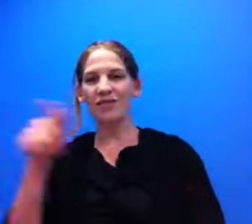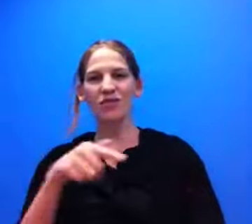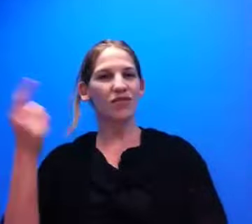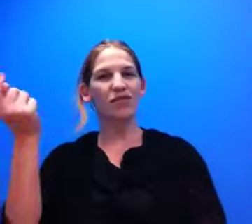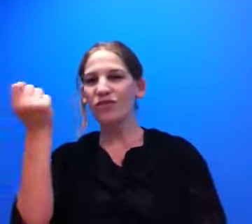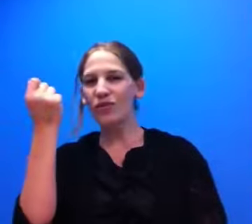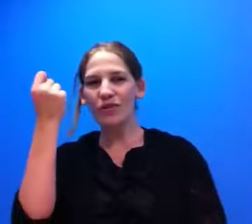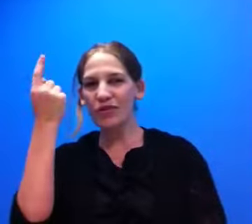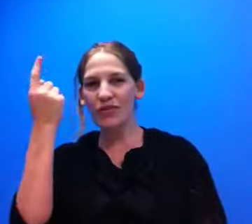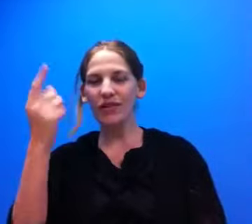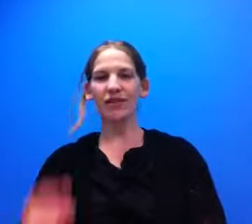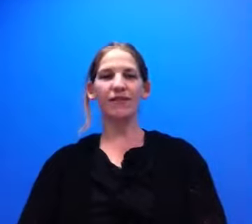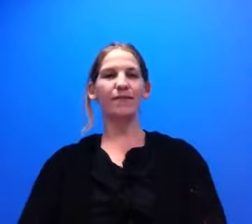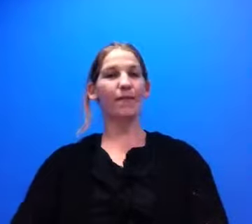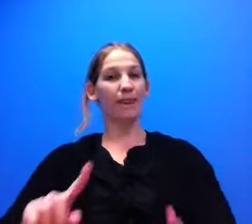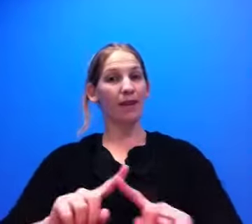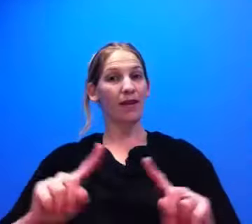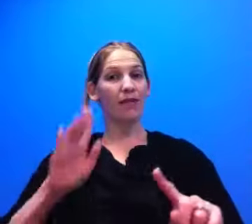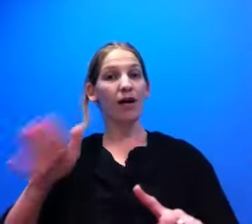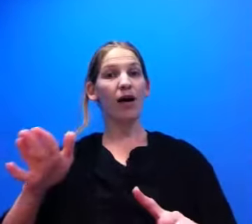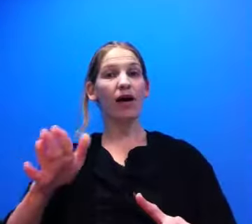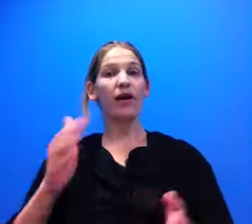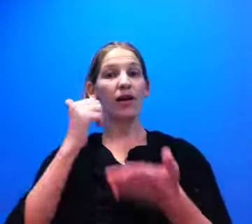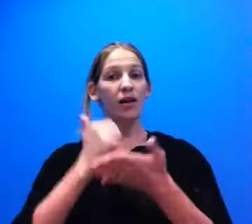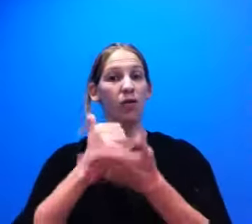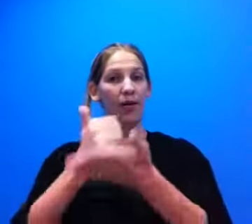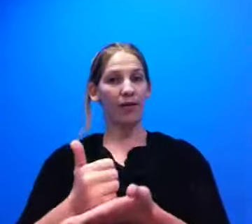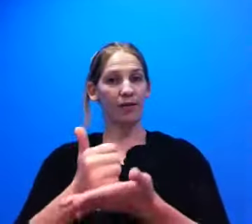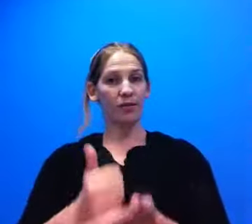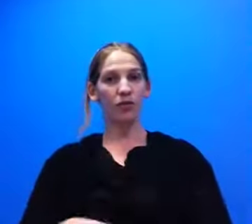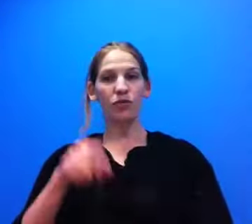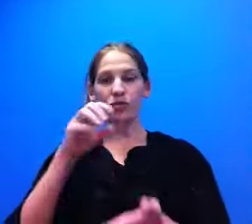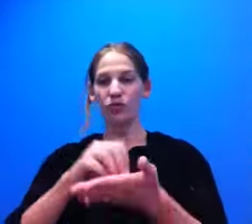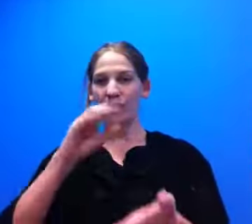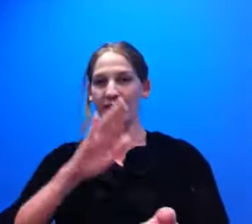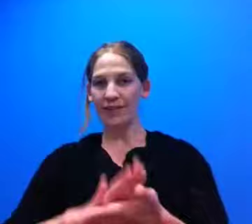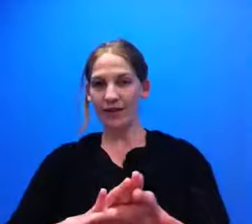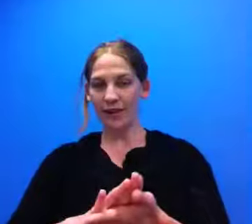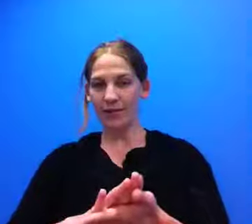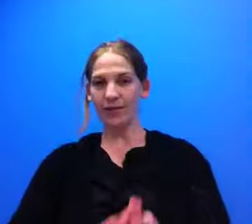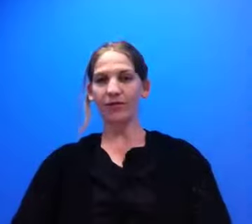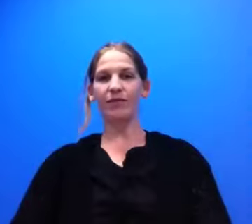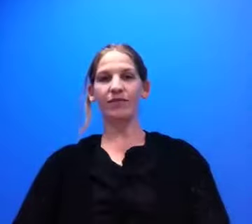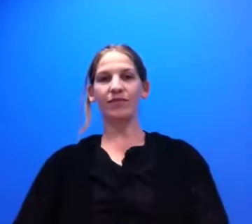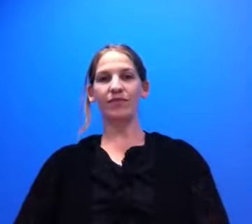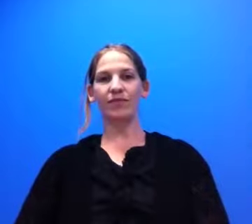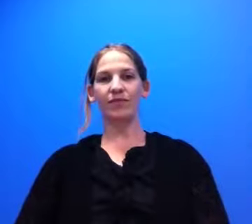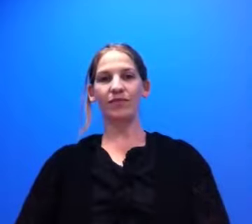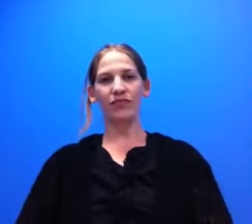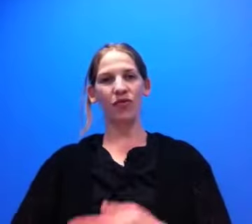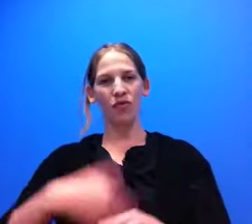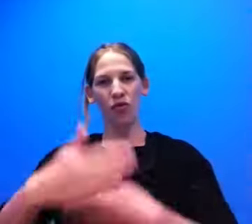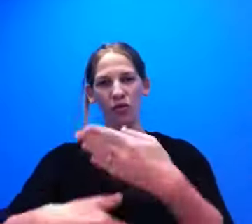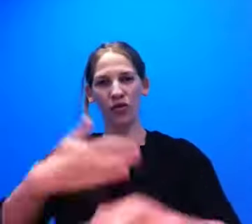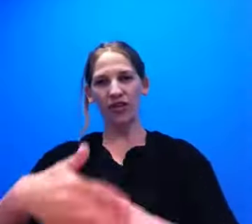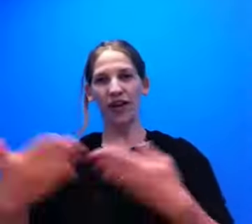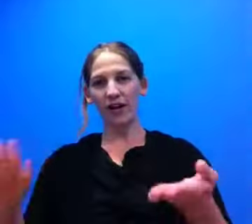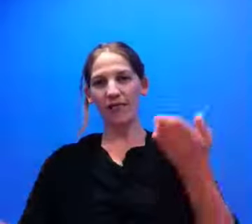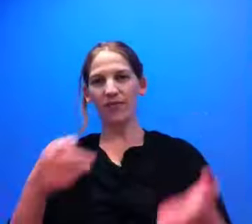to write it down, and then after a while you'll stop writing it down, but you'll end up with the same result. Okay. Now, let's take those out and see. Some of you may look